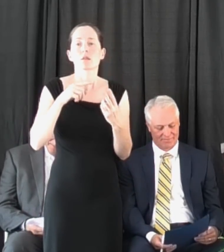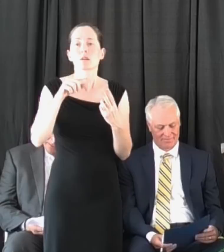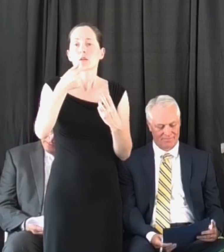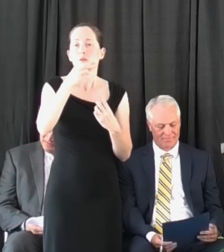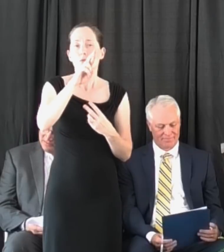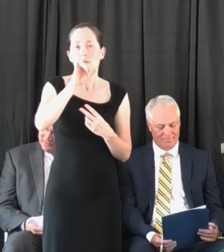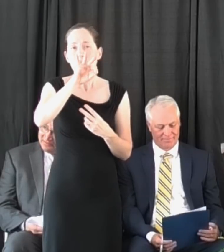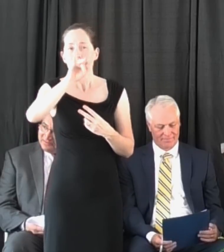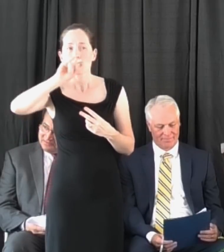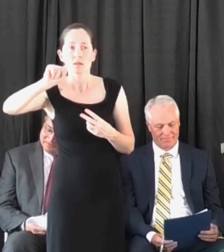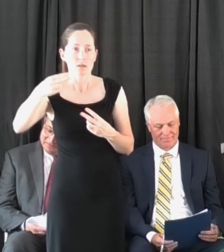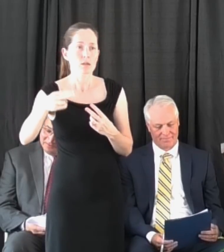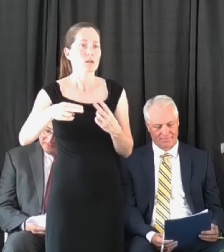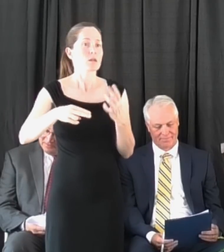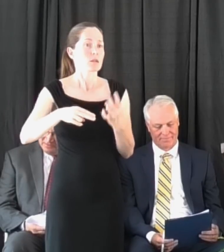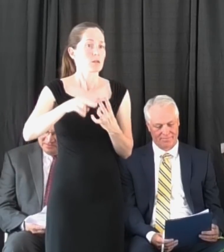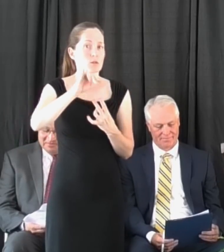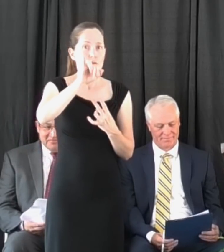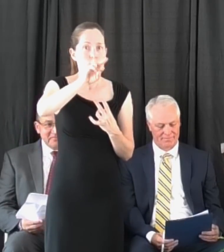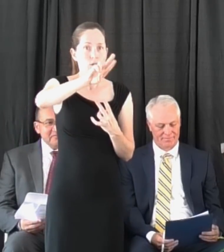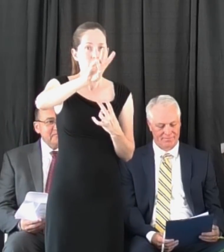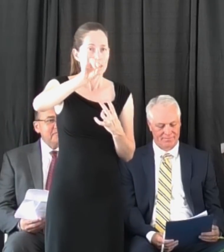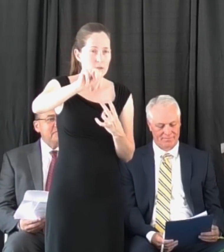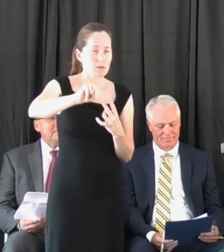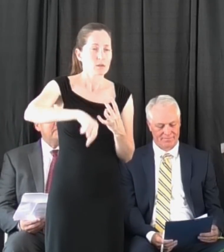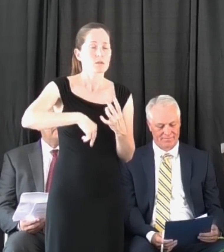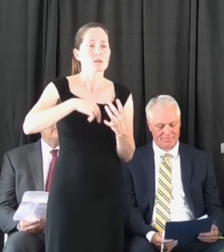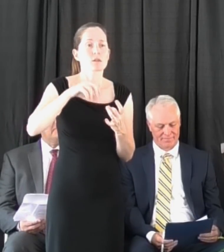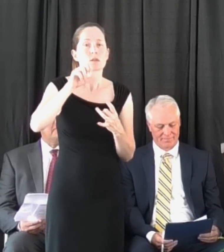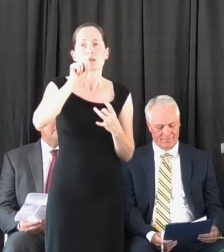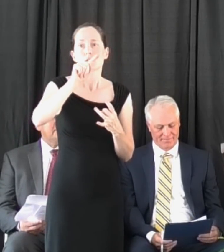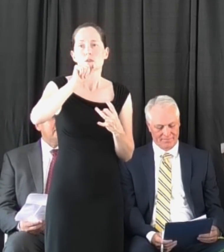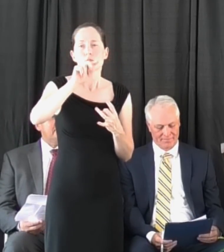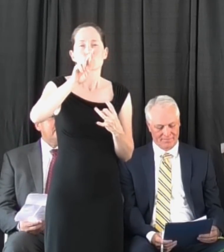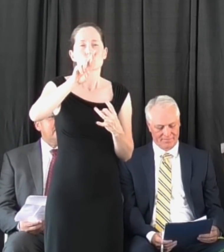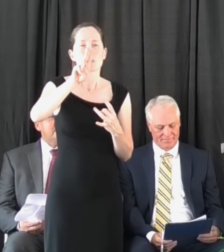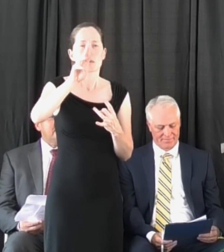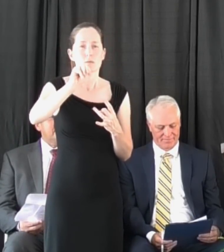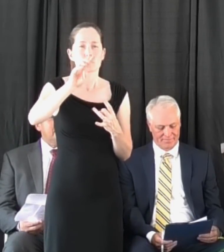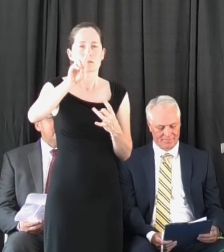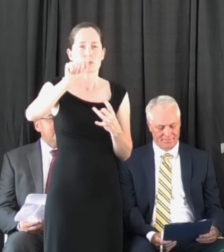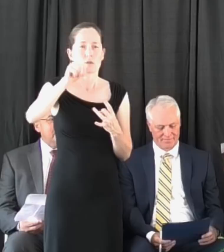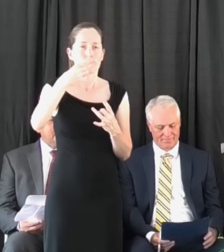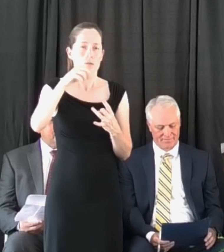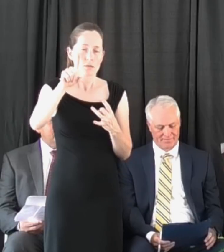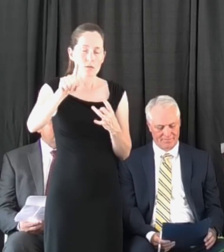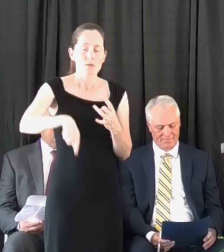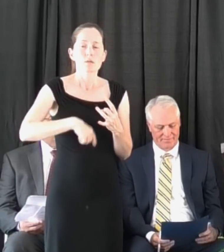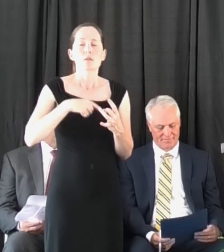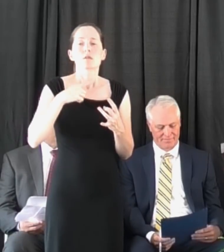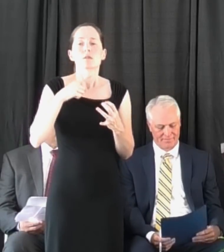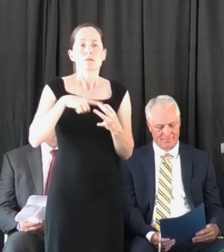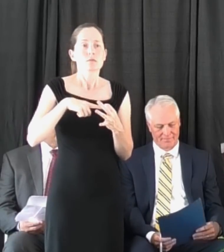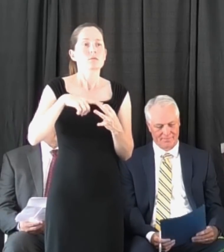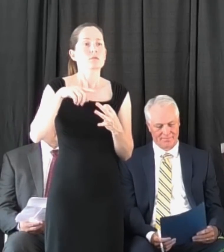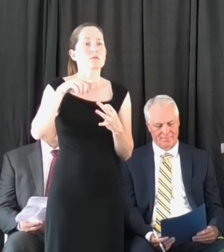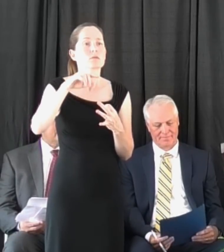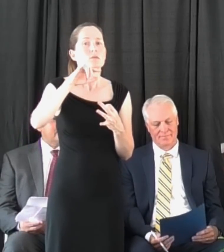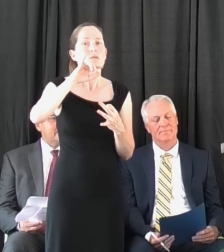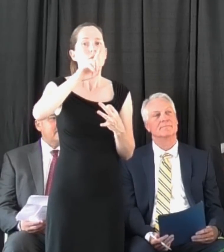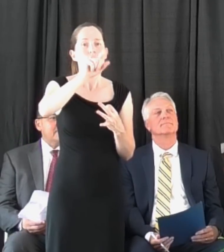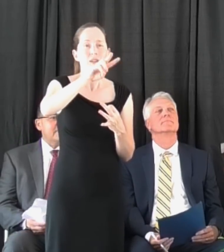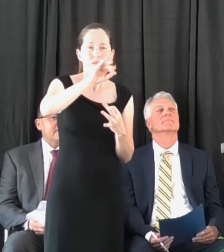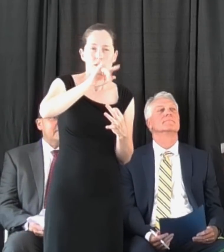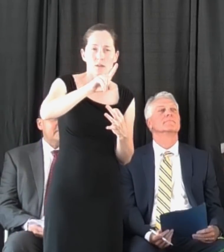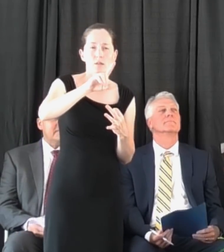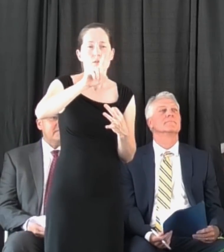Jim Irvin, Holger Serrano, Mark Strumdahl, Department of Public Works, Facilities, David John,